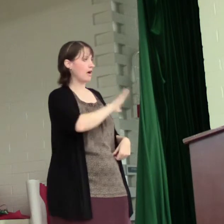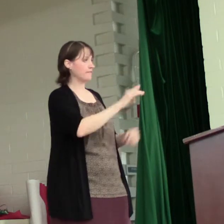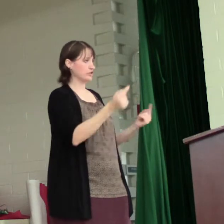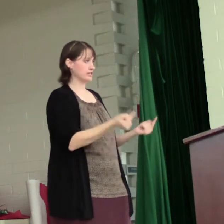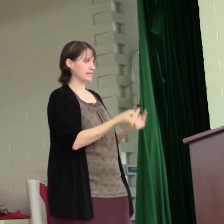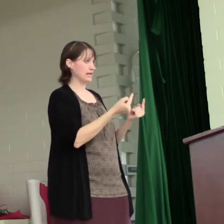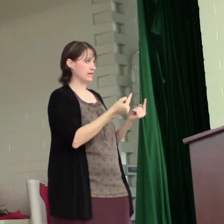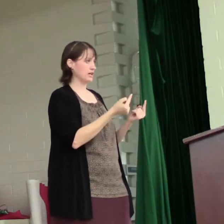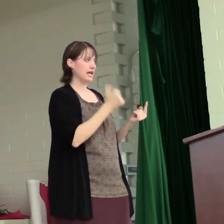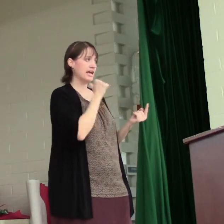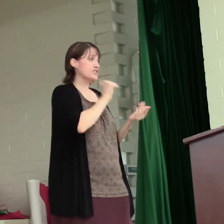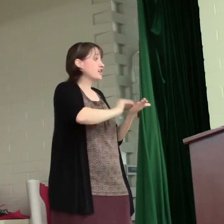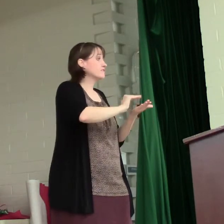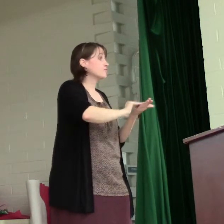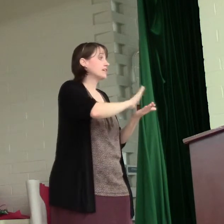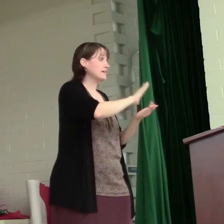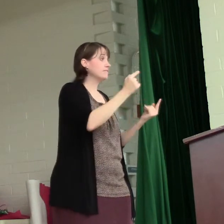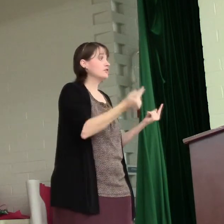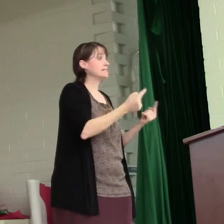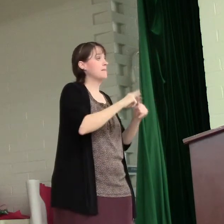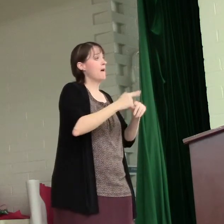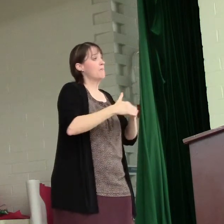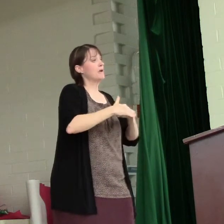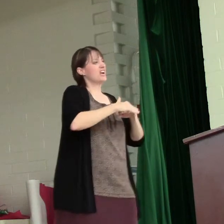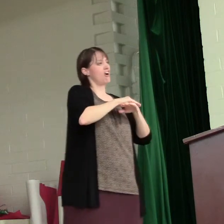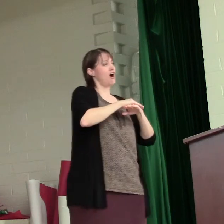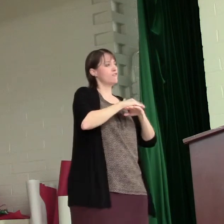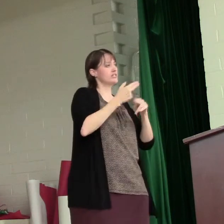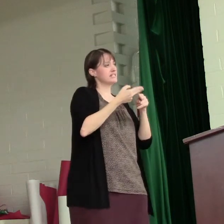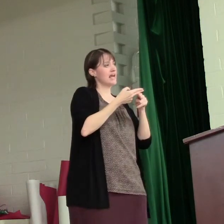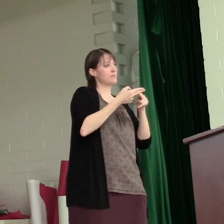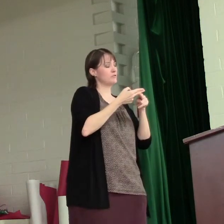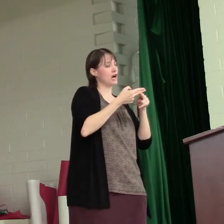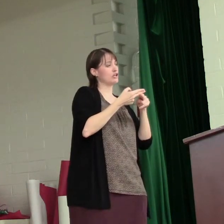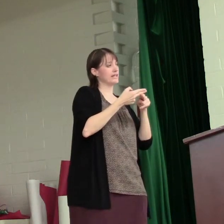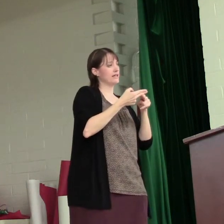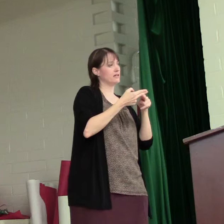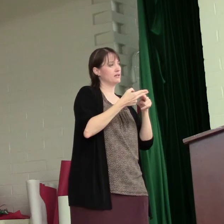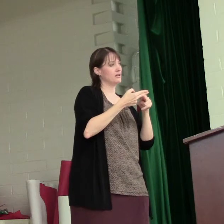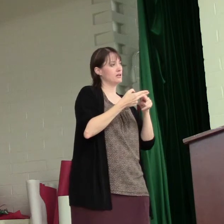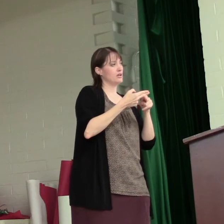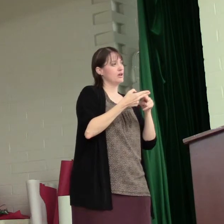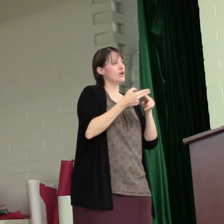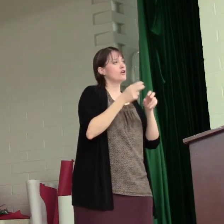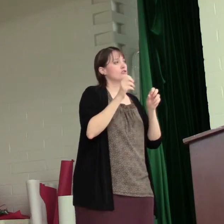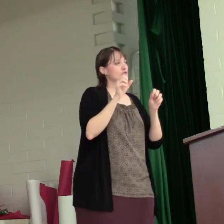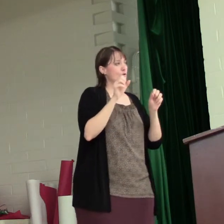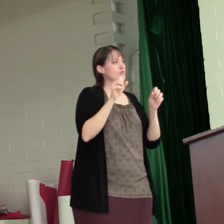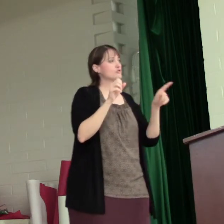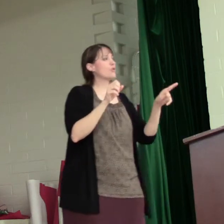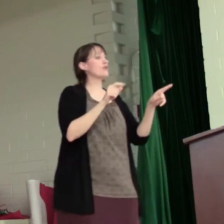their sin. It doesn't forgive their sin, but it covers it temporarily. So their